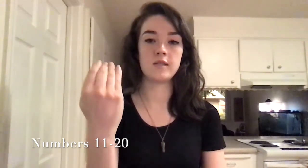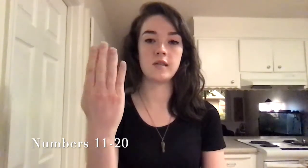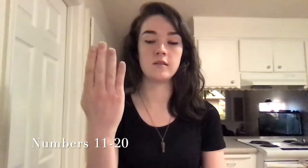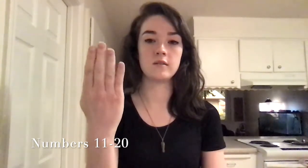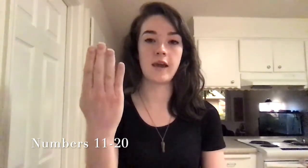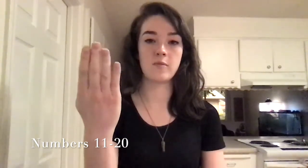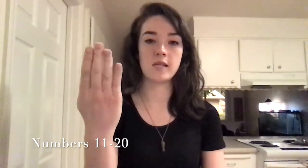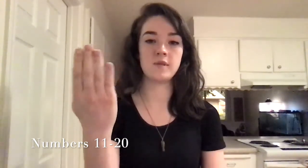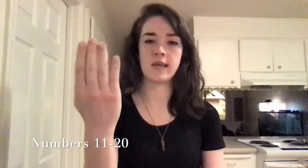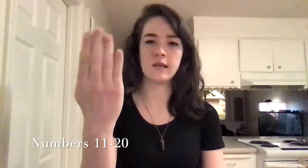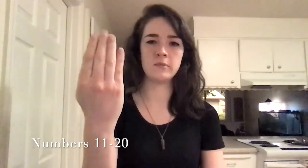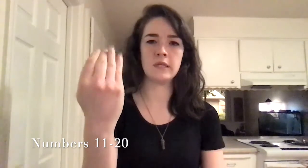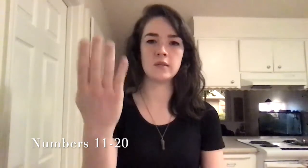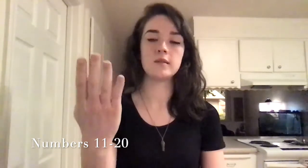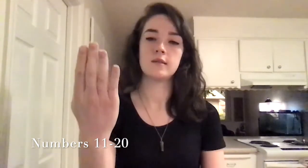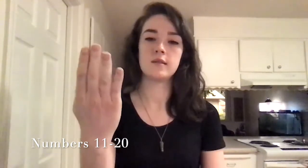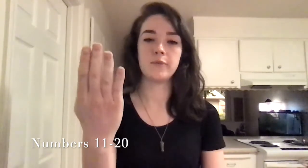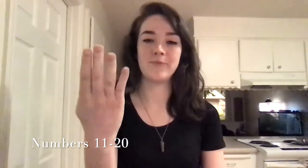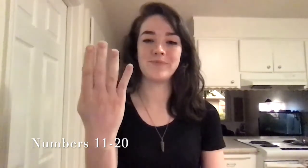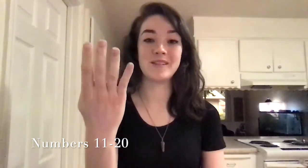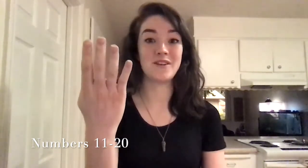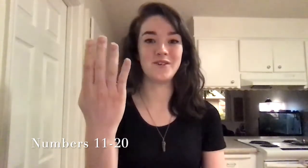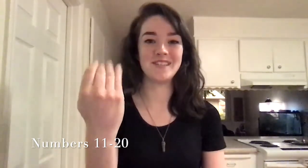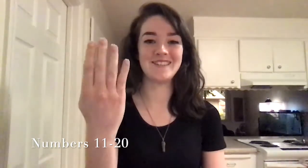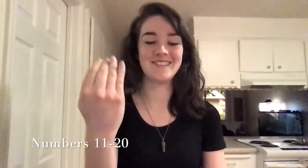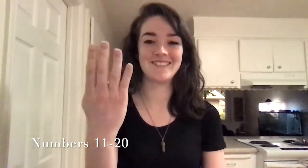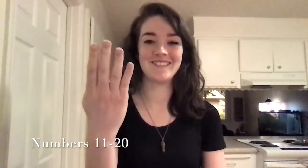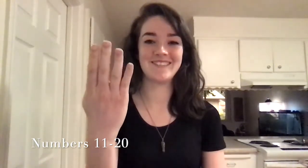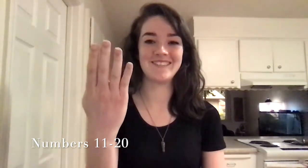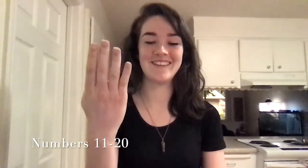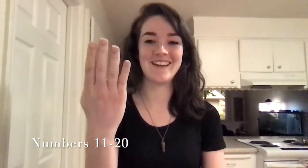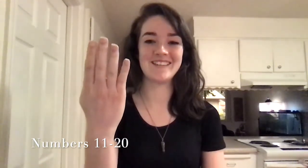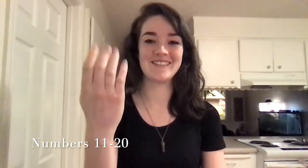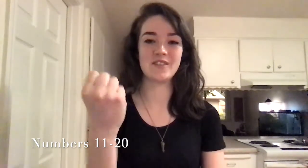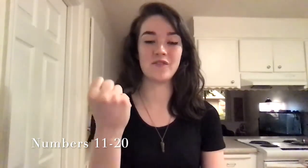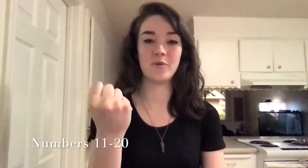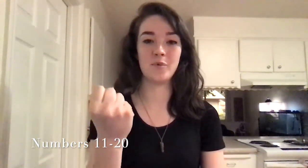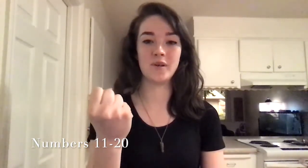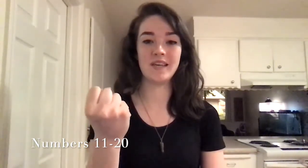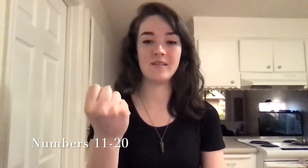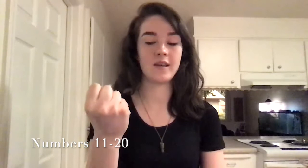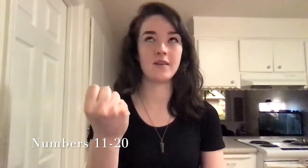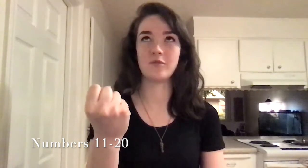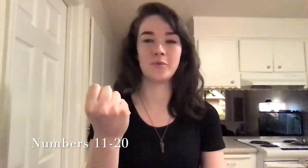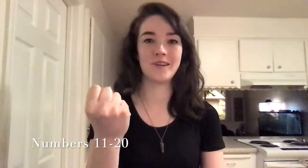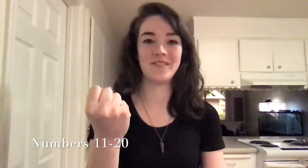14. Kind of reminds me saying, come here, but it's our 14. Nice. So from number 11 again,